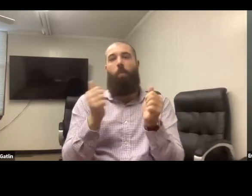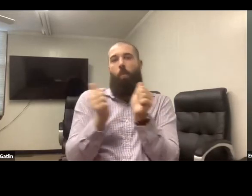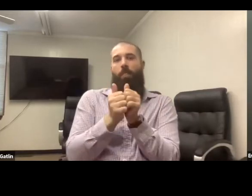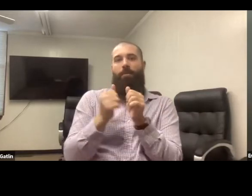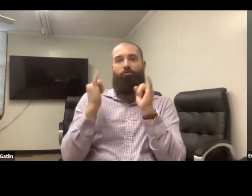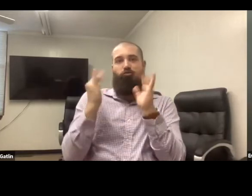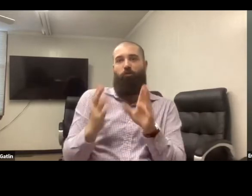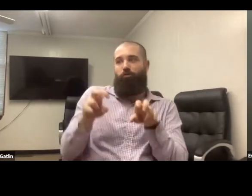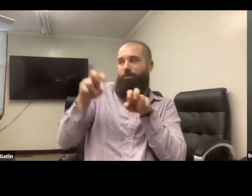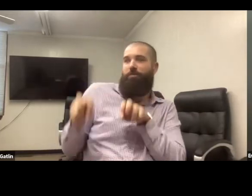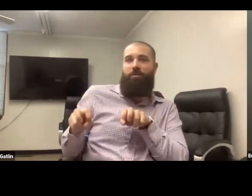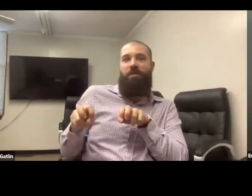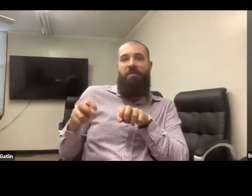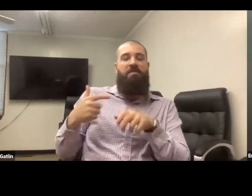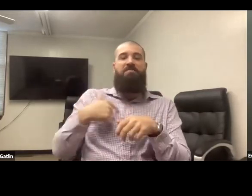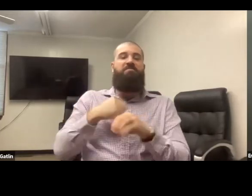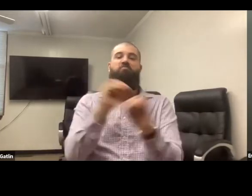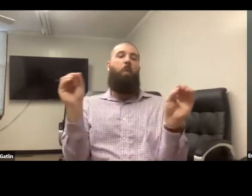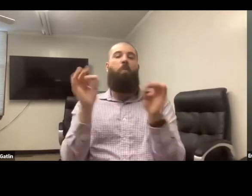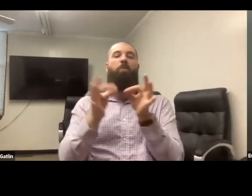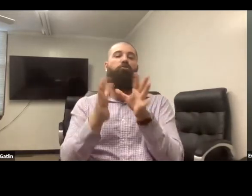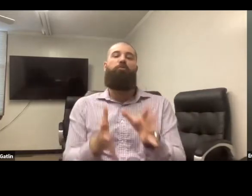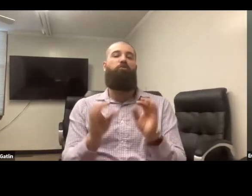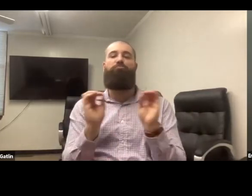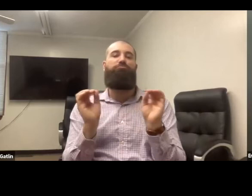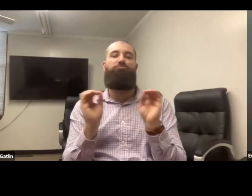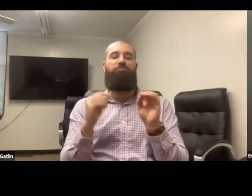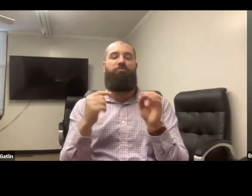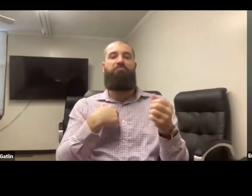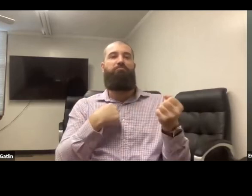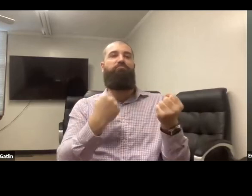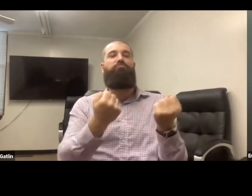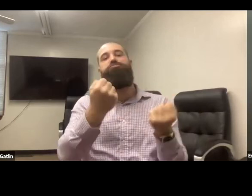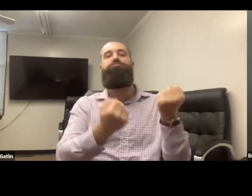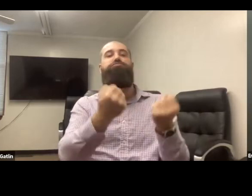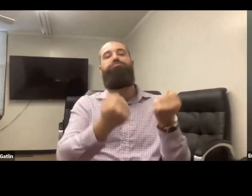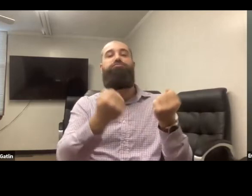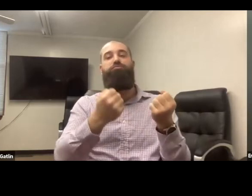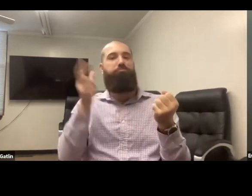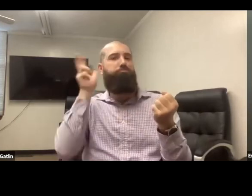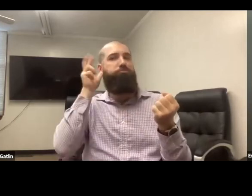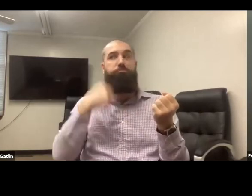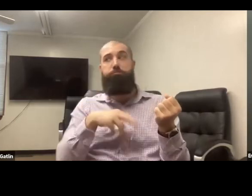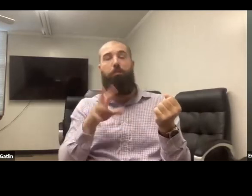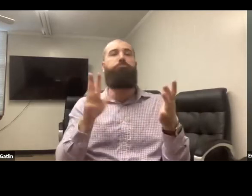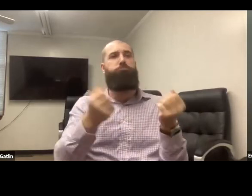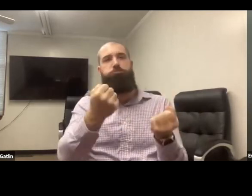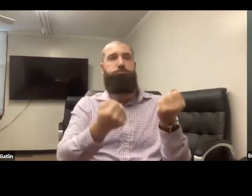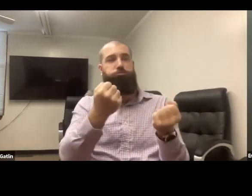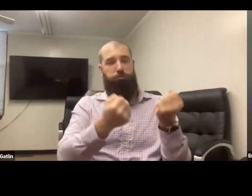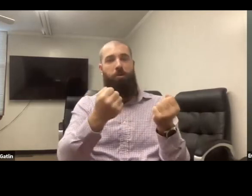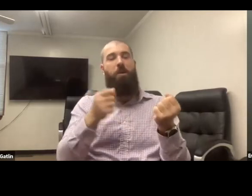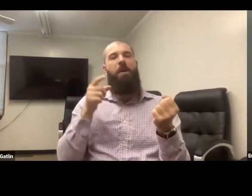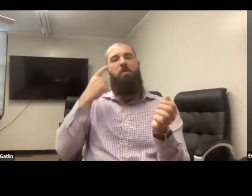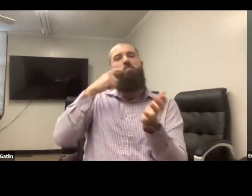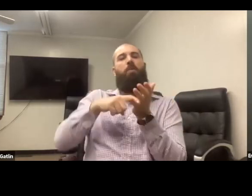So when it was actual time to practice driving with the instructor, I didn't have an interpreter with me. I would just drive and I could hear